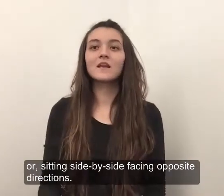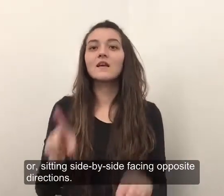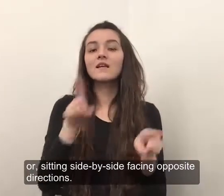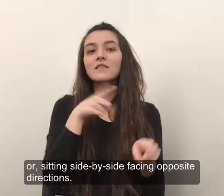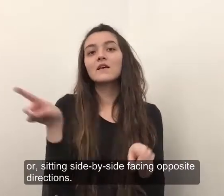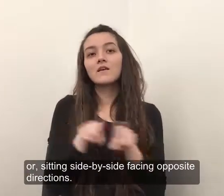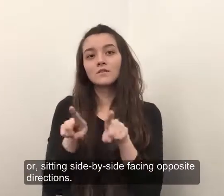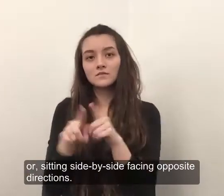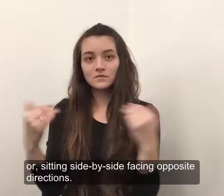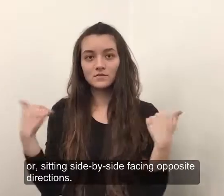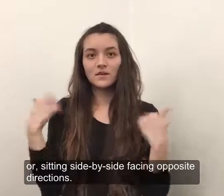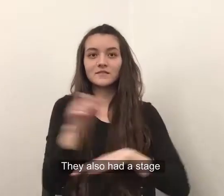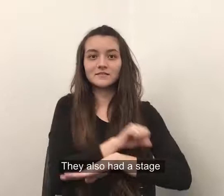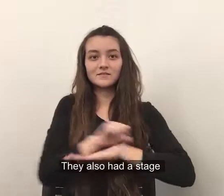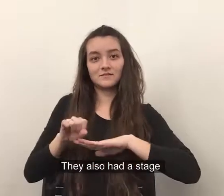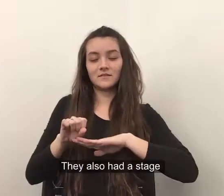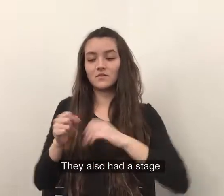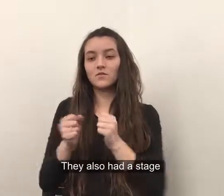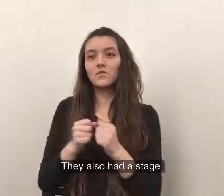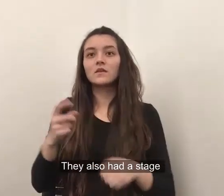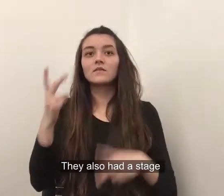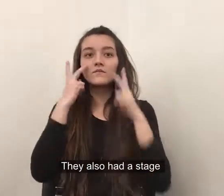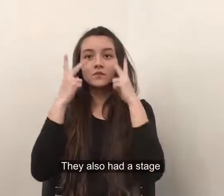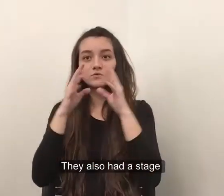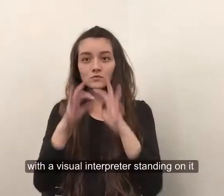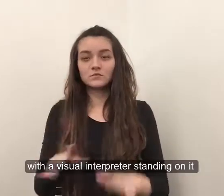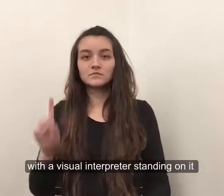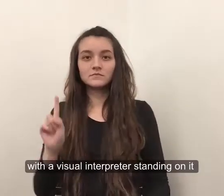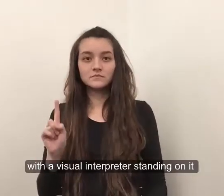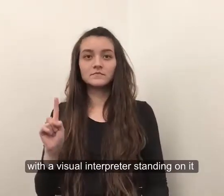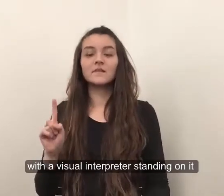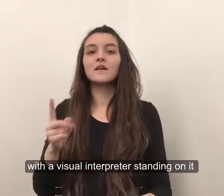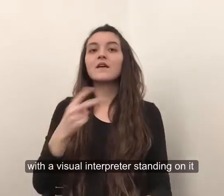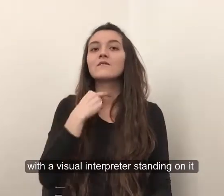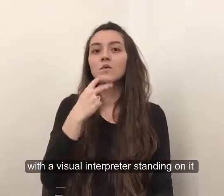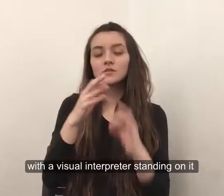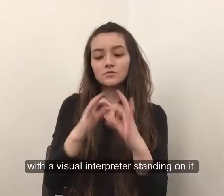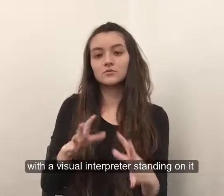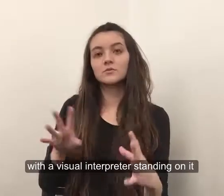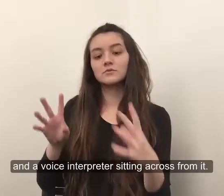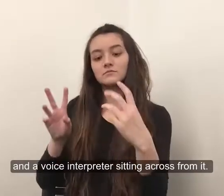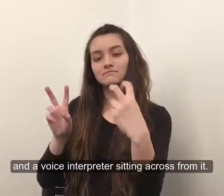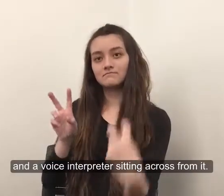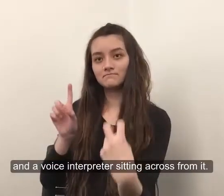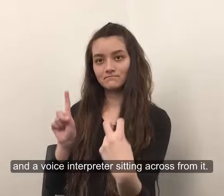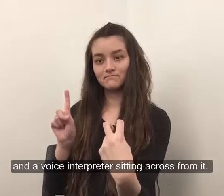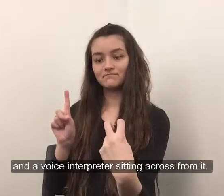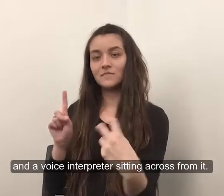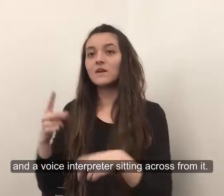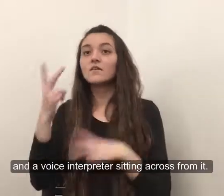directions. They also had a stage with a visual interpreter standing on it and a voice interpreter sitting